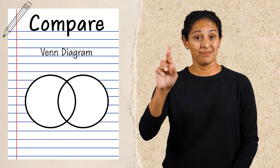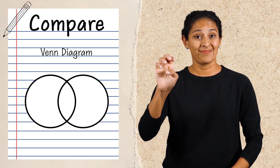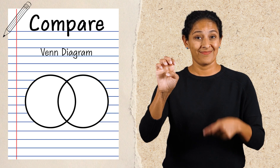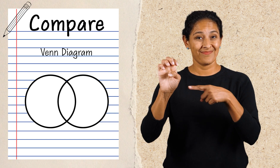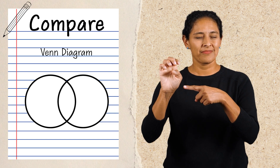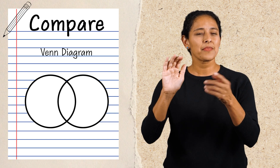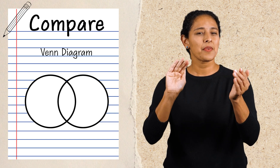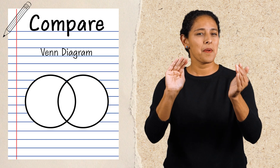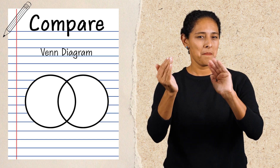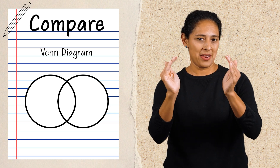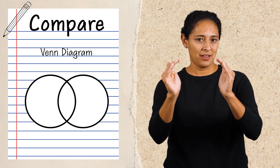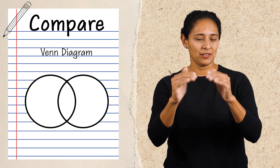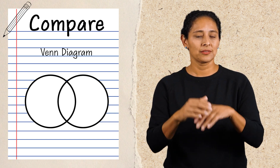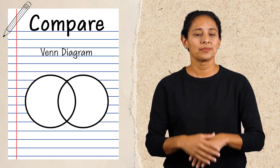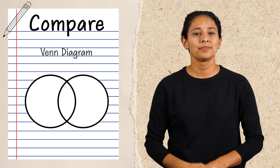Compare.